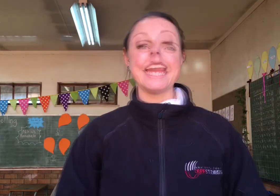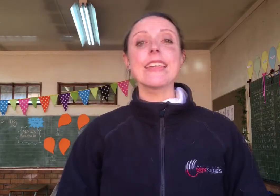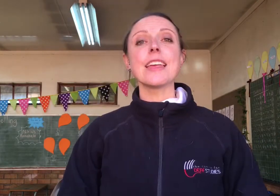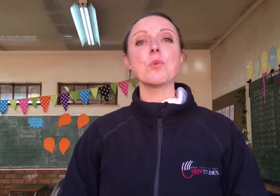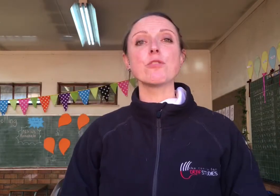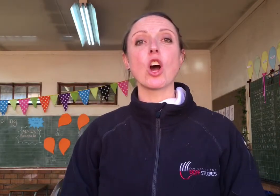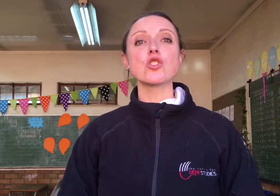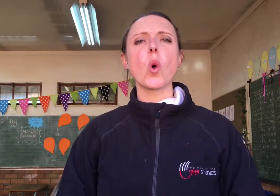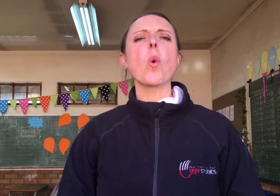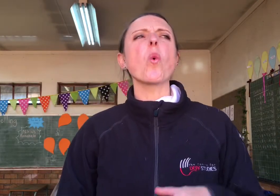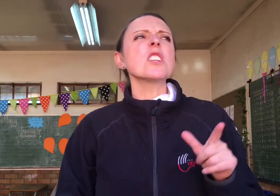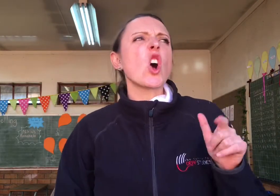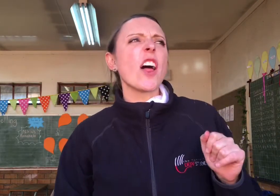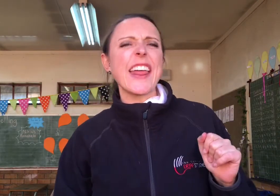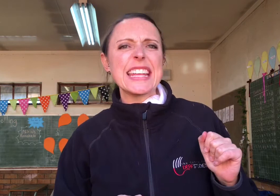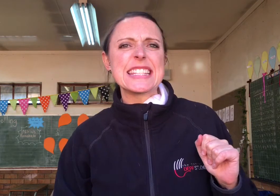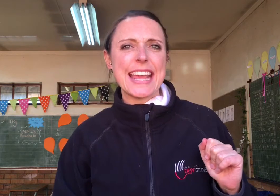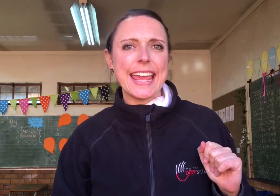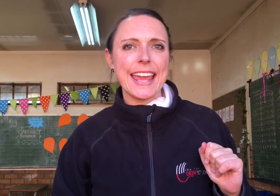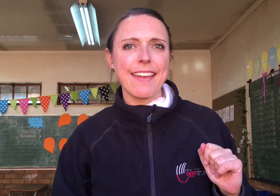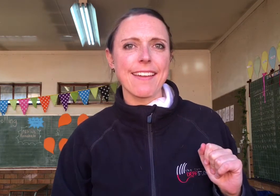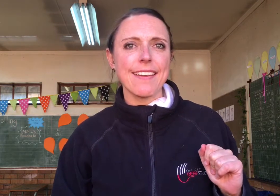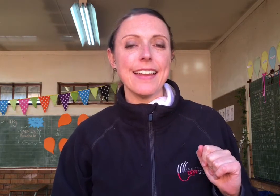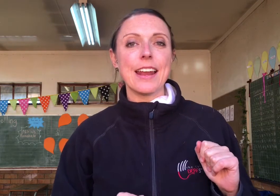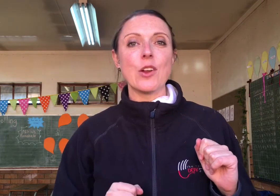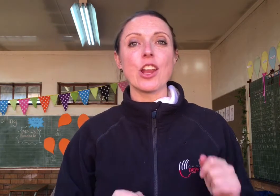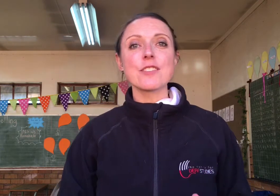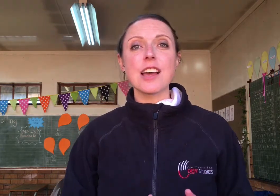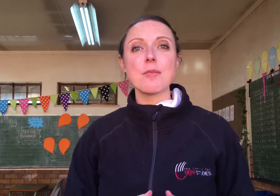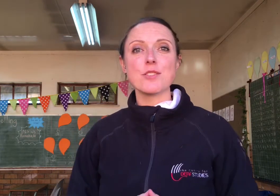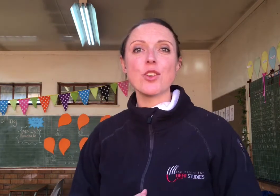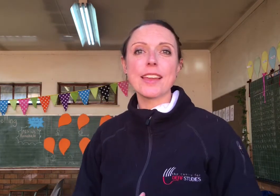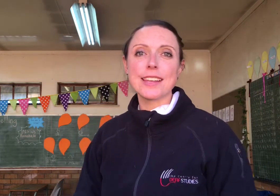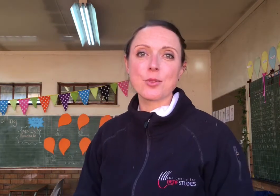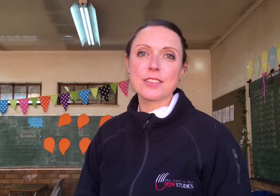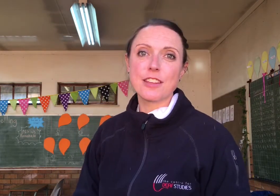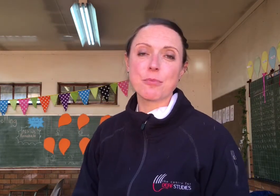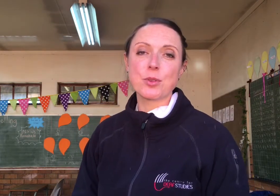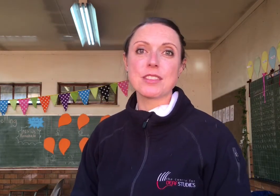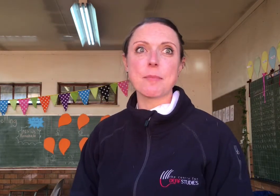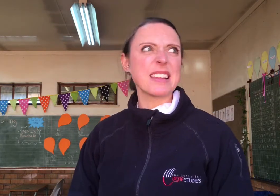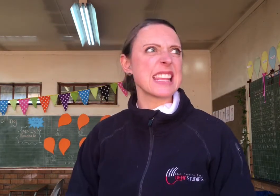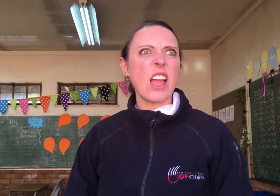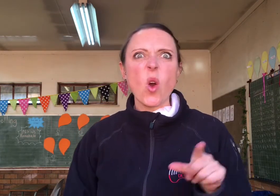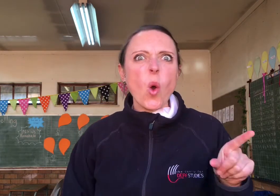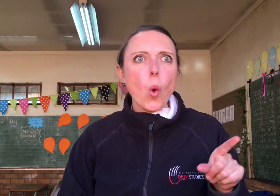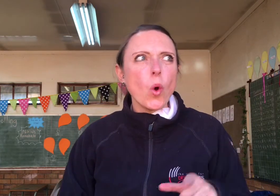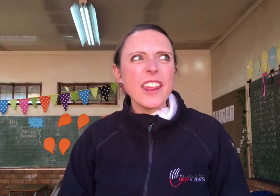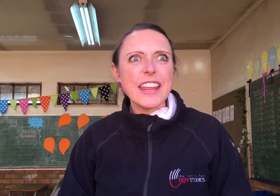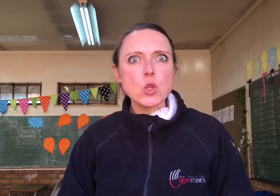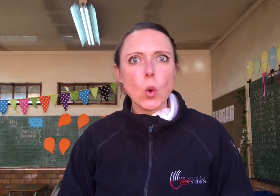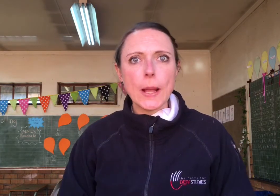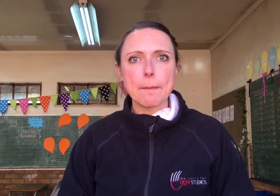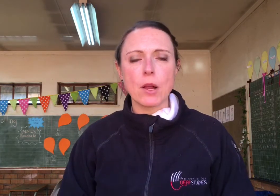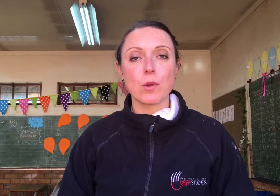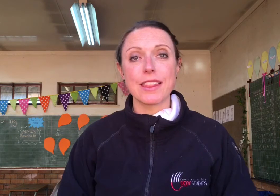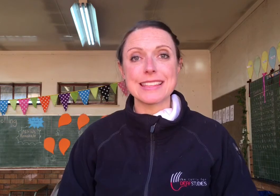Then we've got, what are they saying? Now, a lot of times if you're hanging out with a deaf person, they might say, what are they talking about? What are they